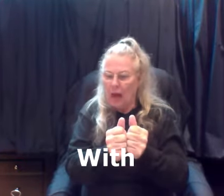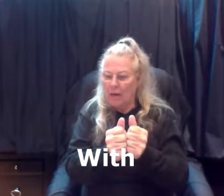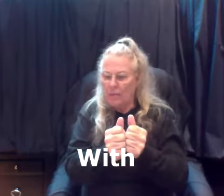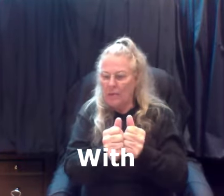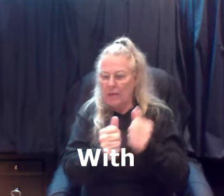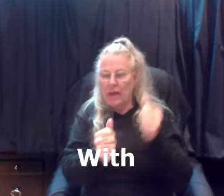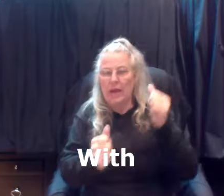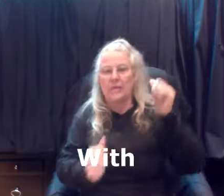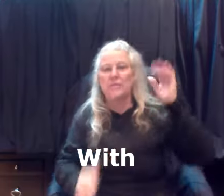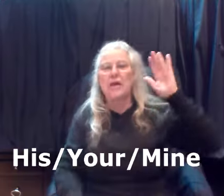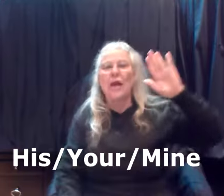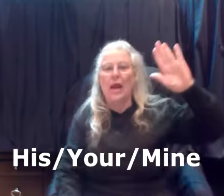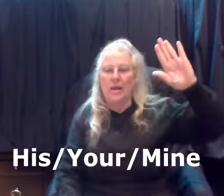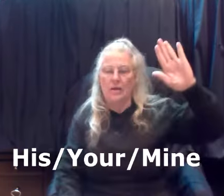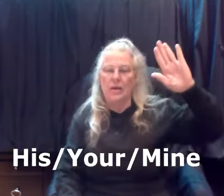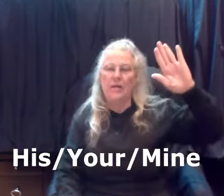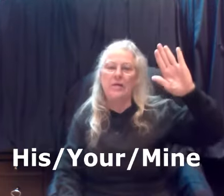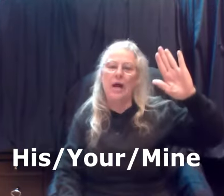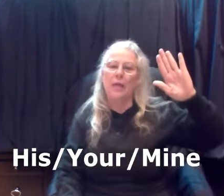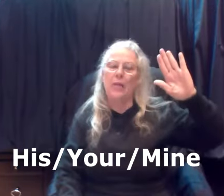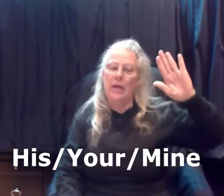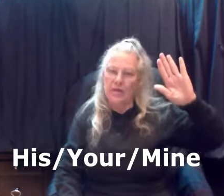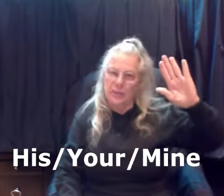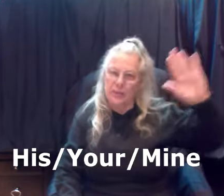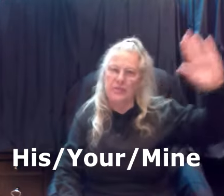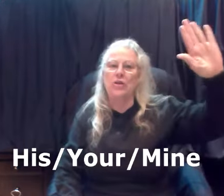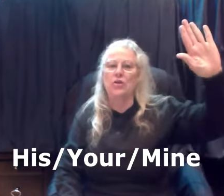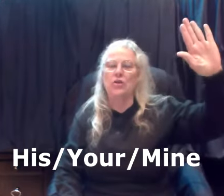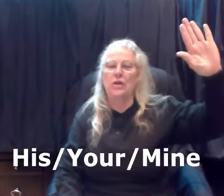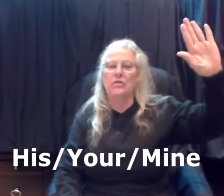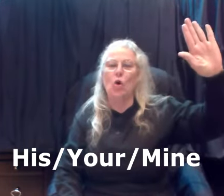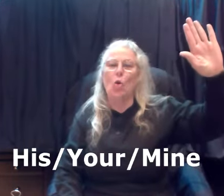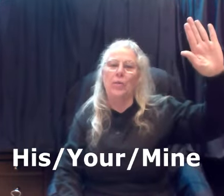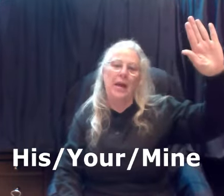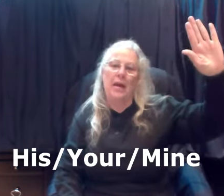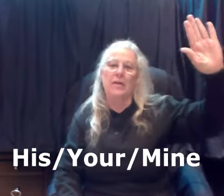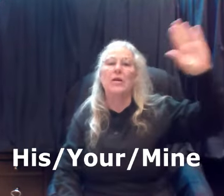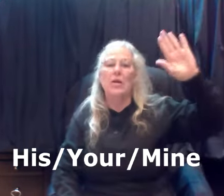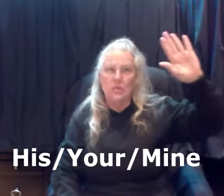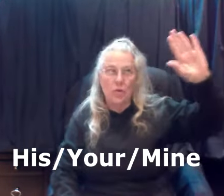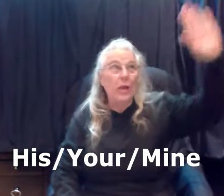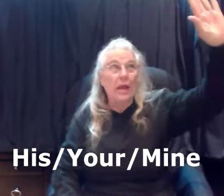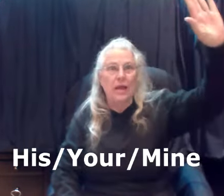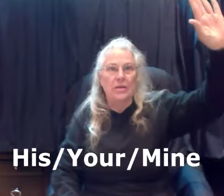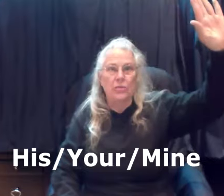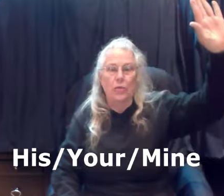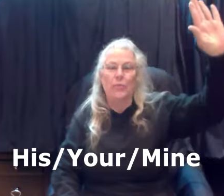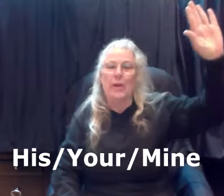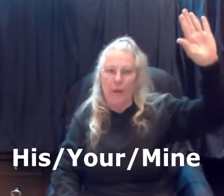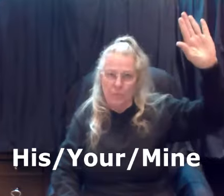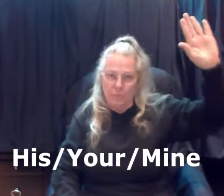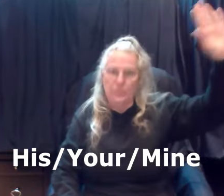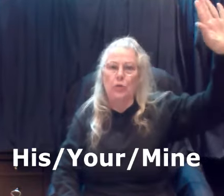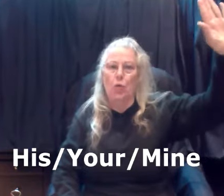His. And any time it is possession. It's open hand. So his. Would be up. Toward